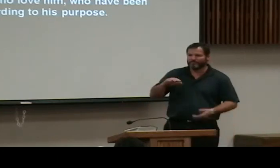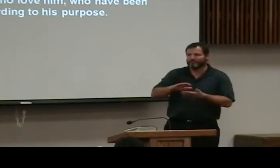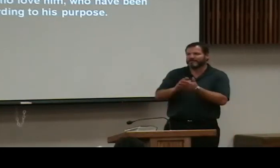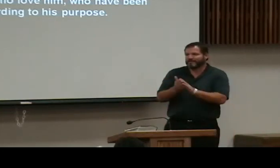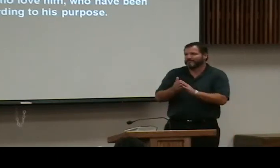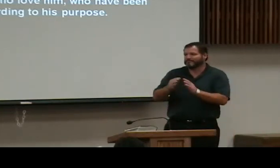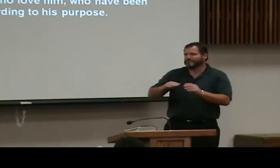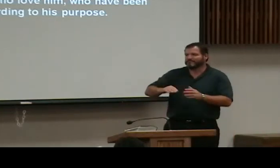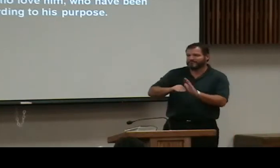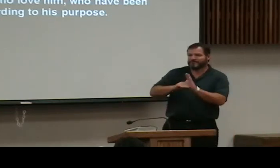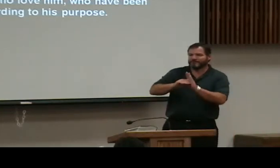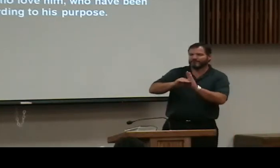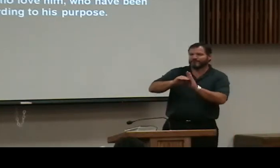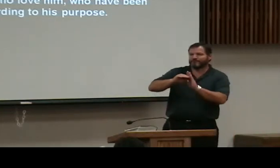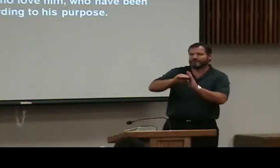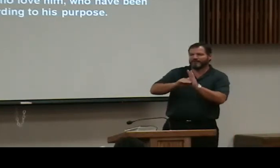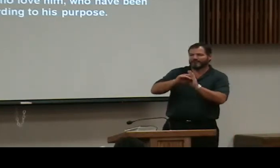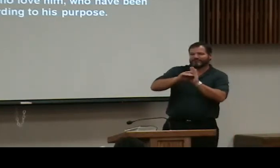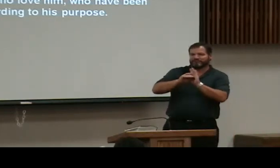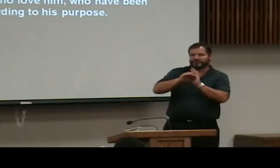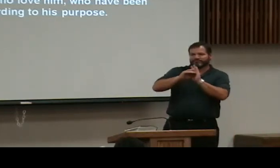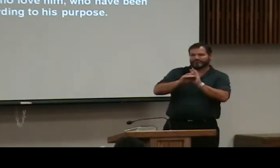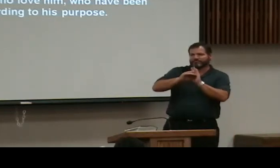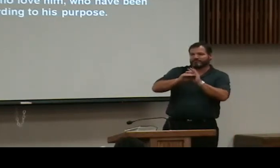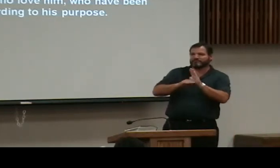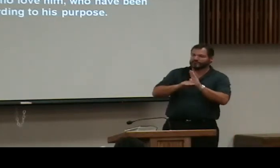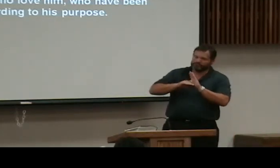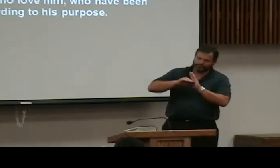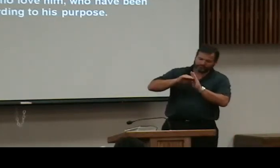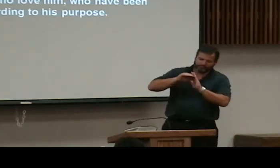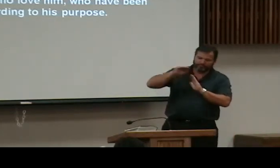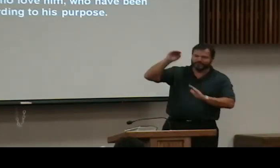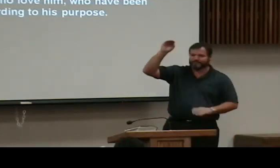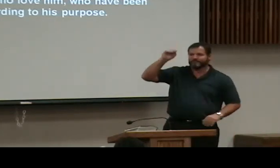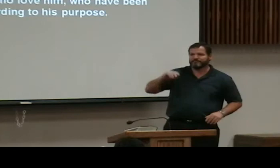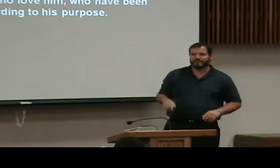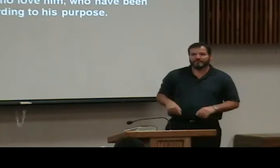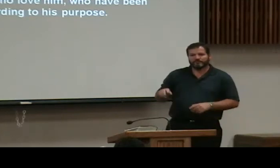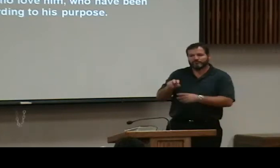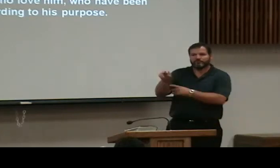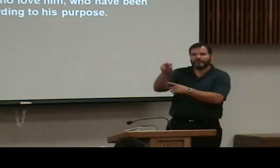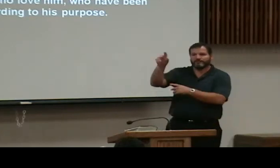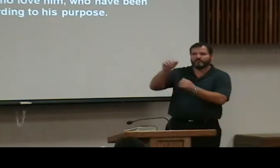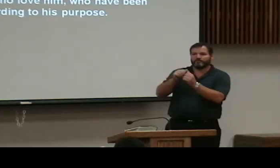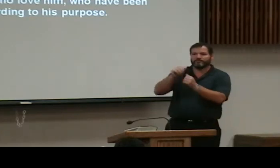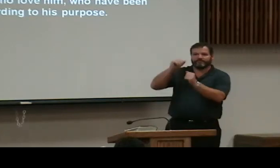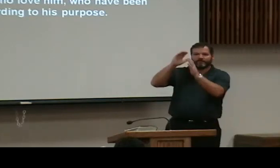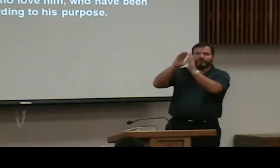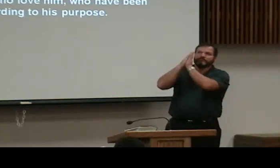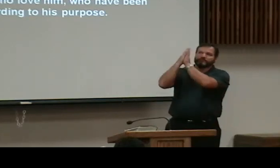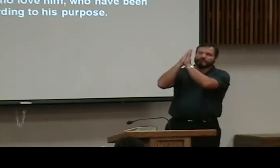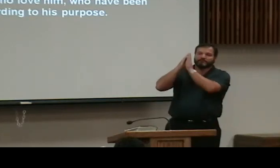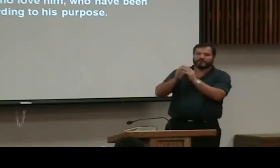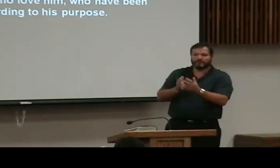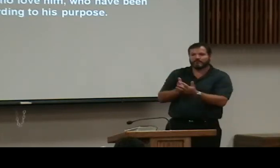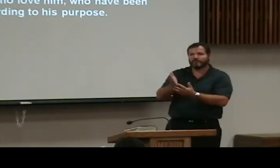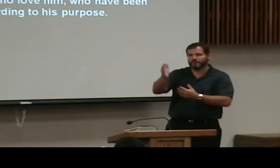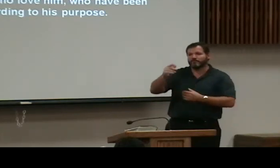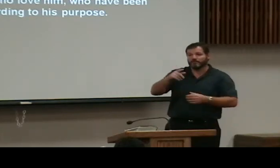I need you to become mature. Hit some bumps in the road as you try to mature and have this